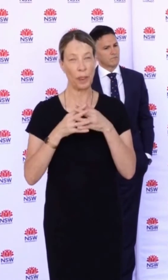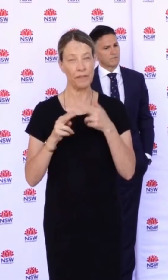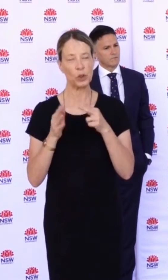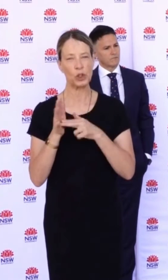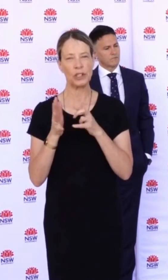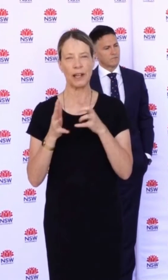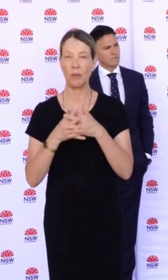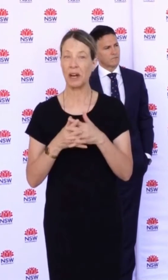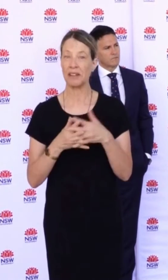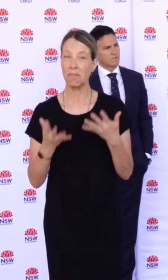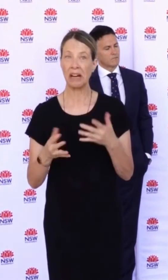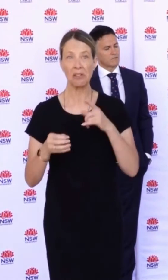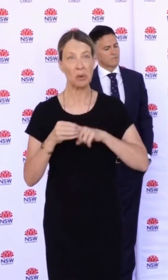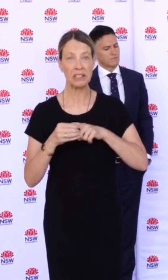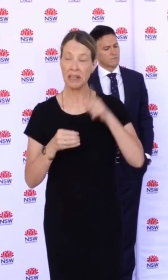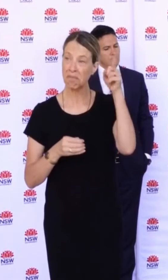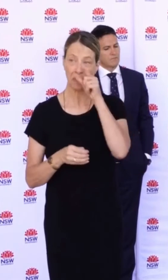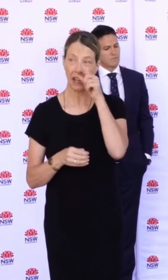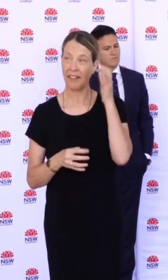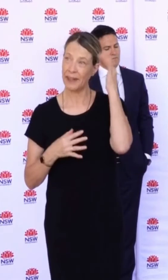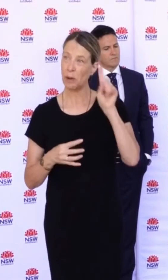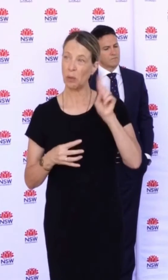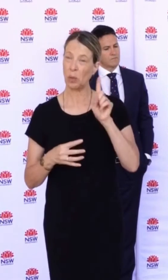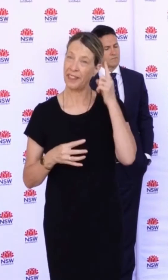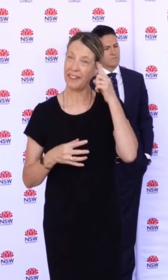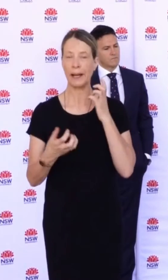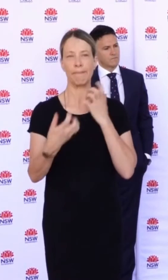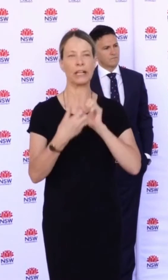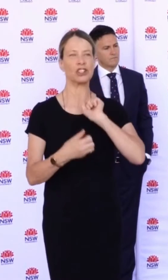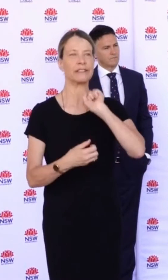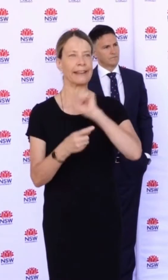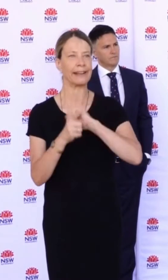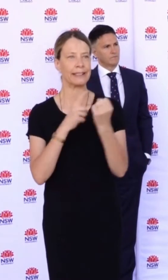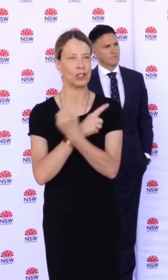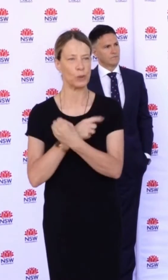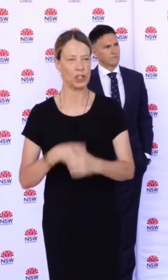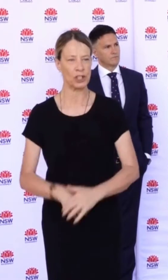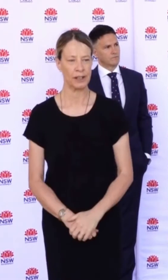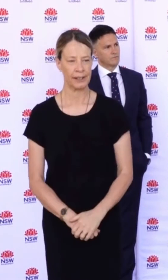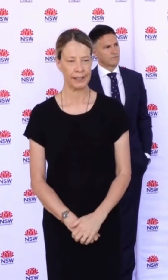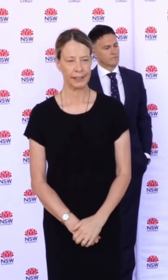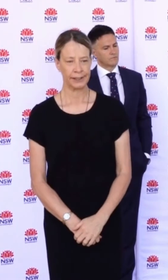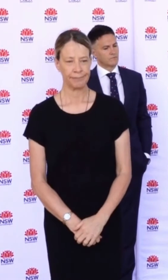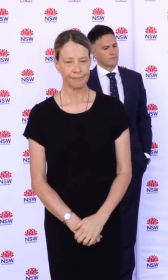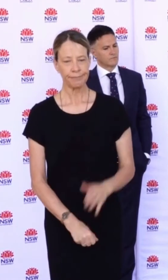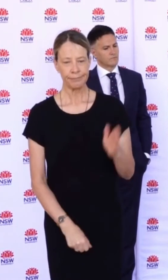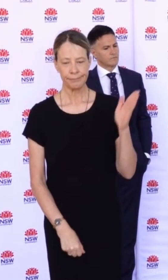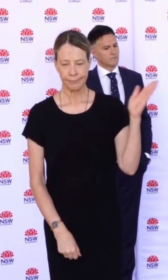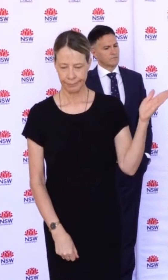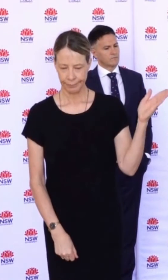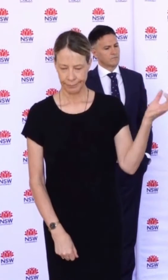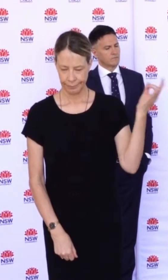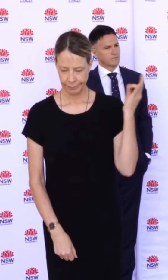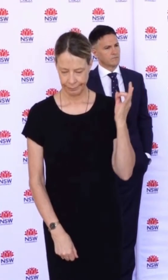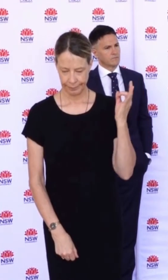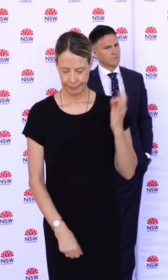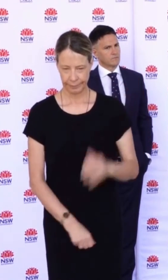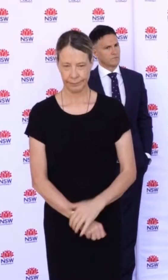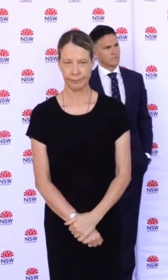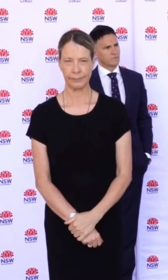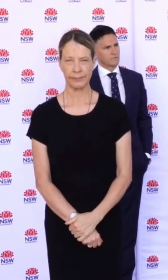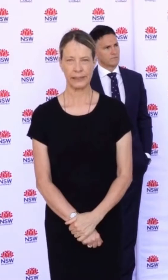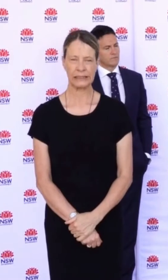of course, they can consider whatever they think is appropriate for their Queensland environment. One big element of that particular thing is getting all